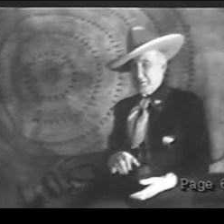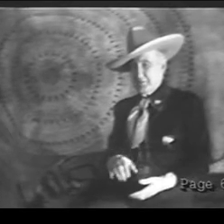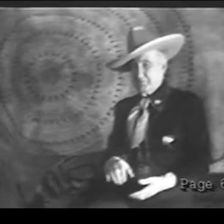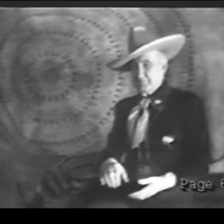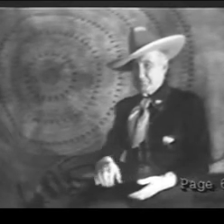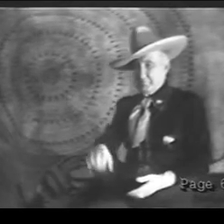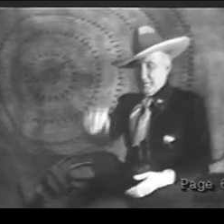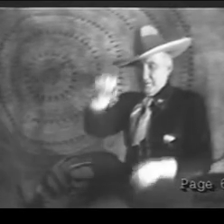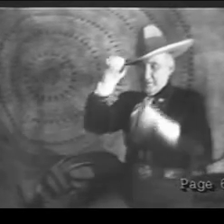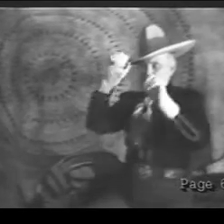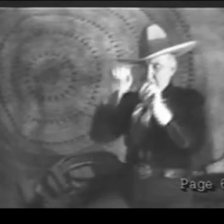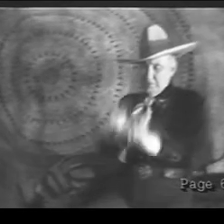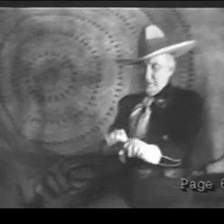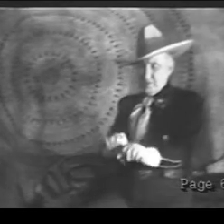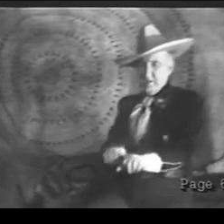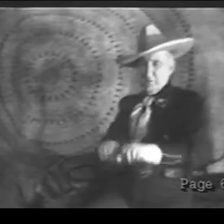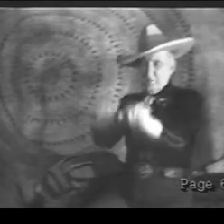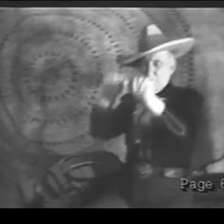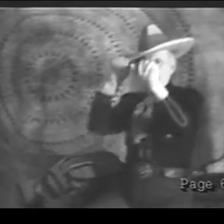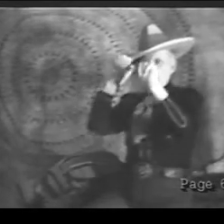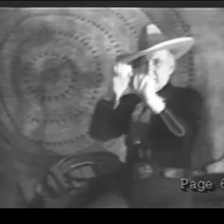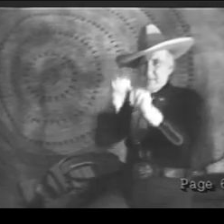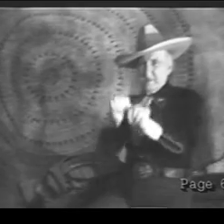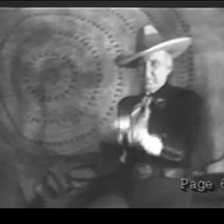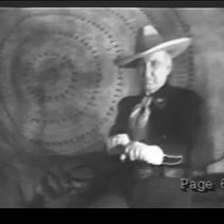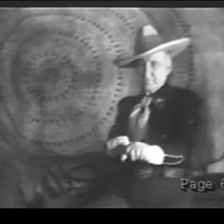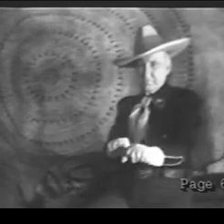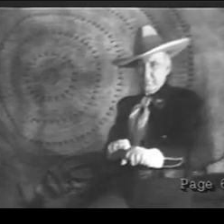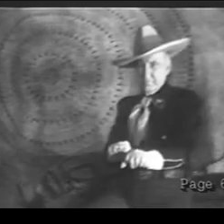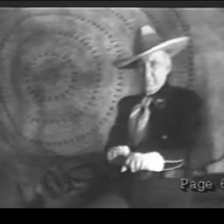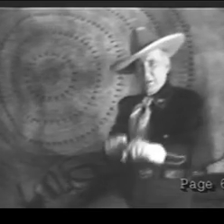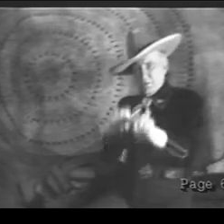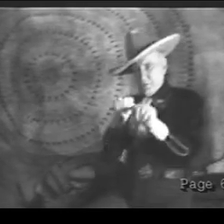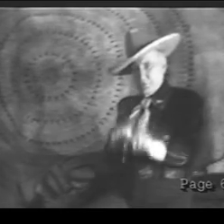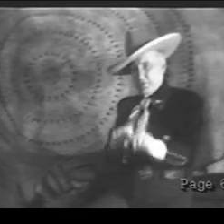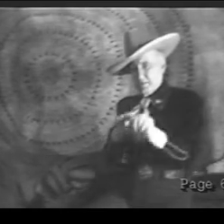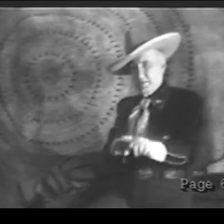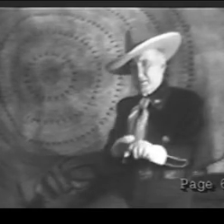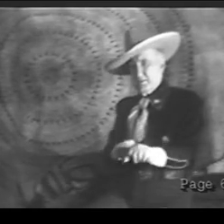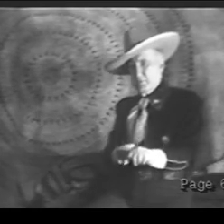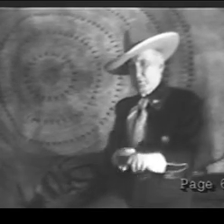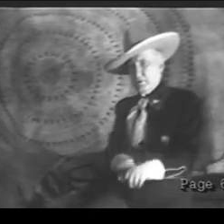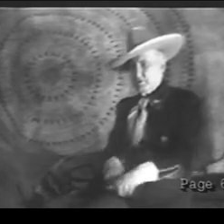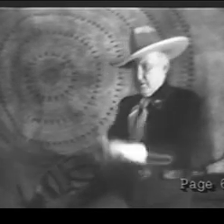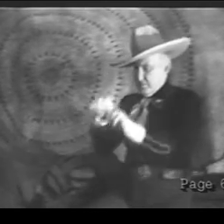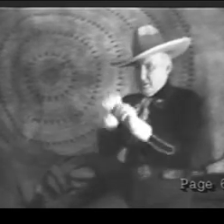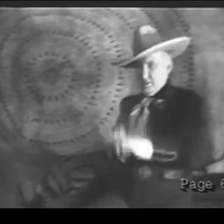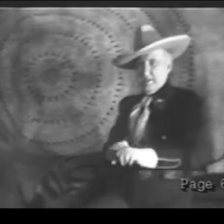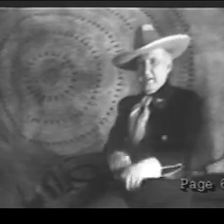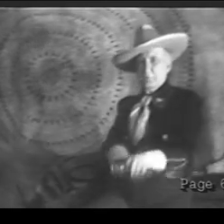different. You kill by striking with both hands like that. Now, you can use that sign in a number of ways, to kill an animal